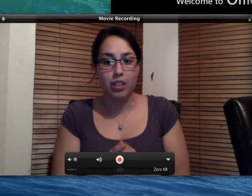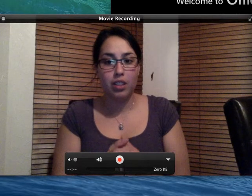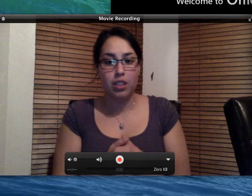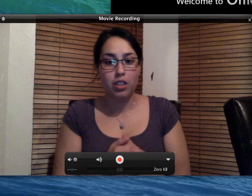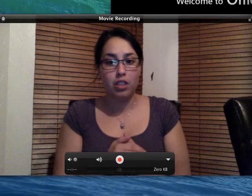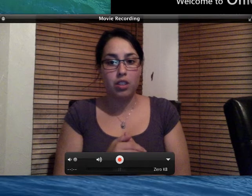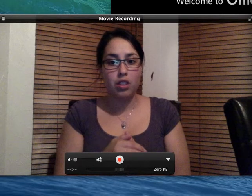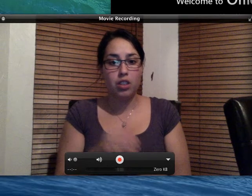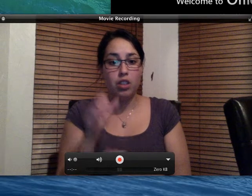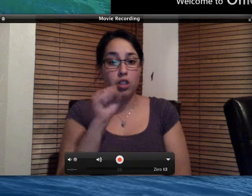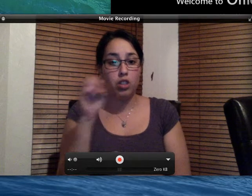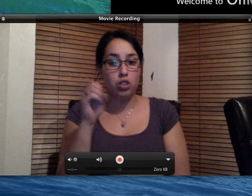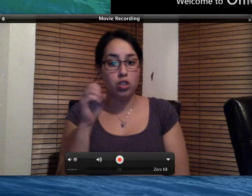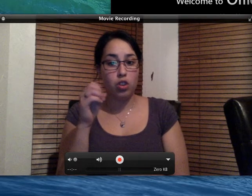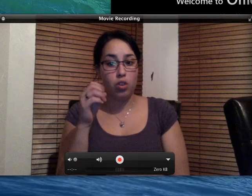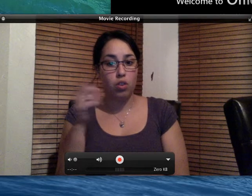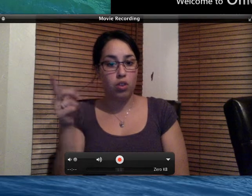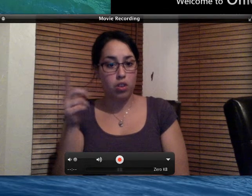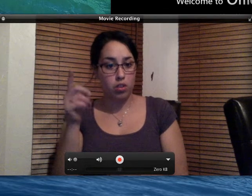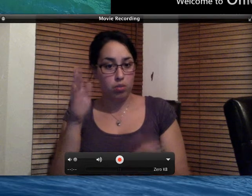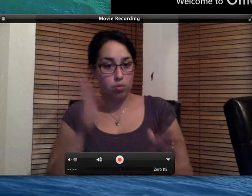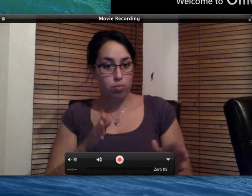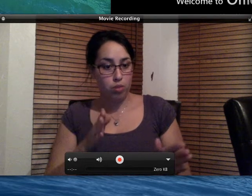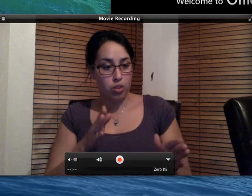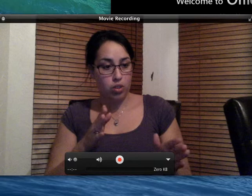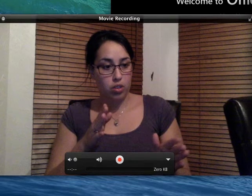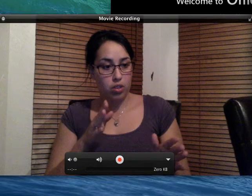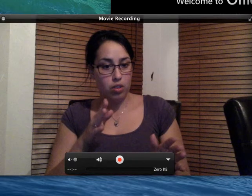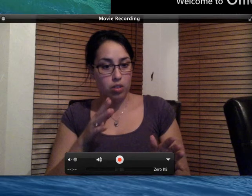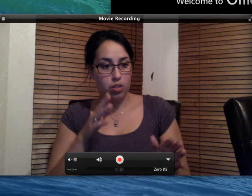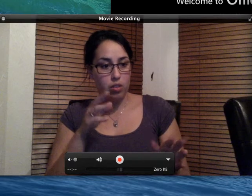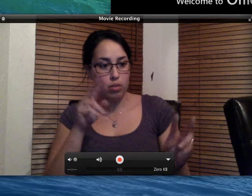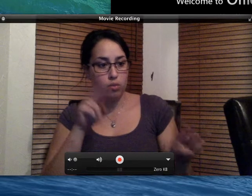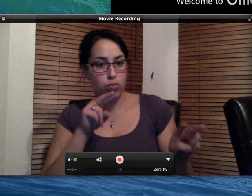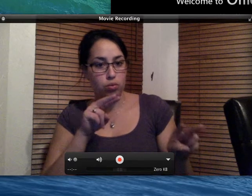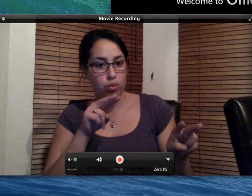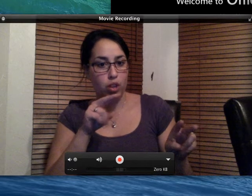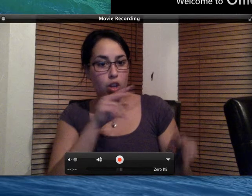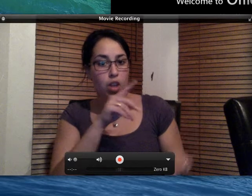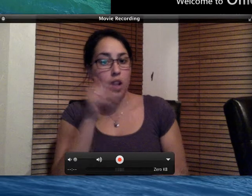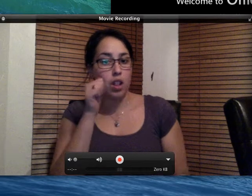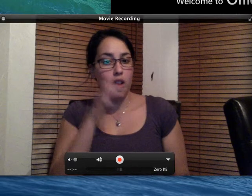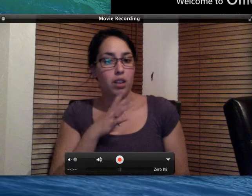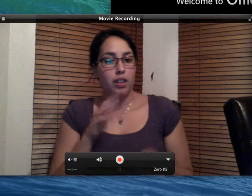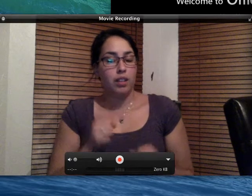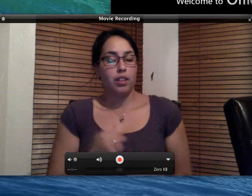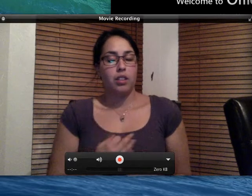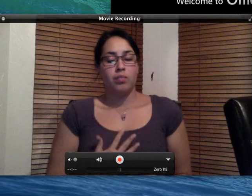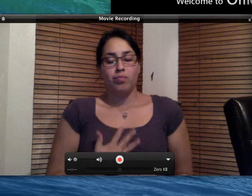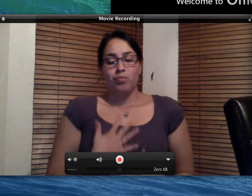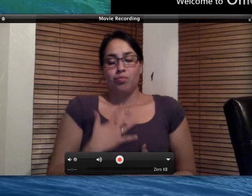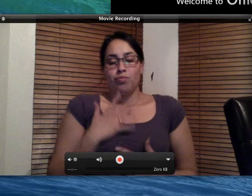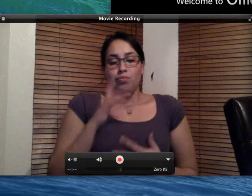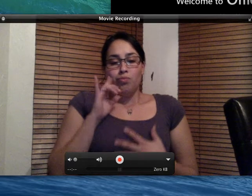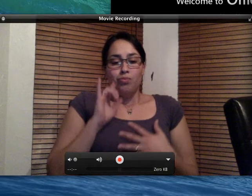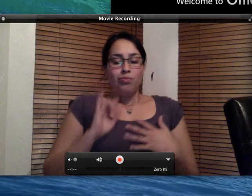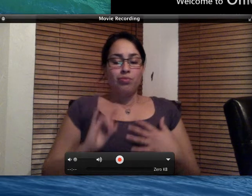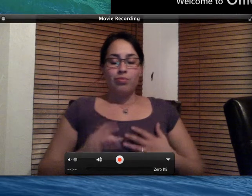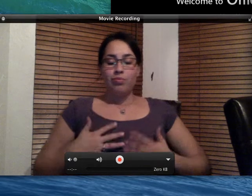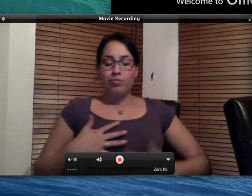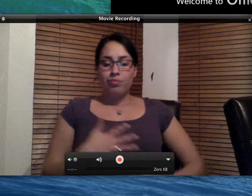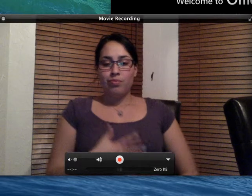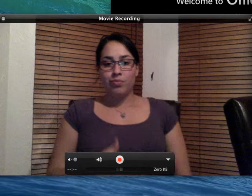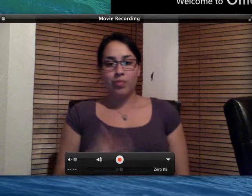brought to orgasm by having someone stroke her eyebrow. People with spinal cord injuries, like paraplegias,